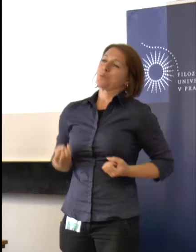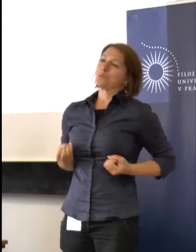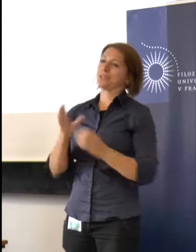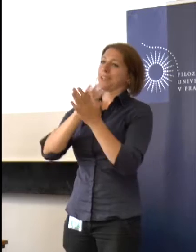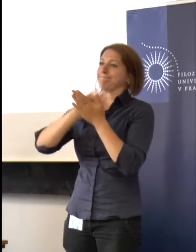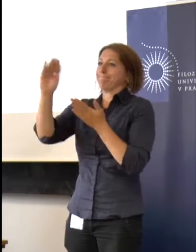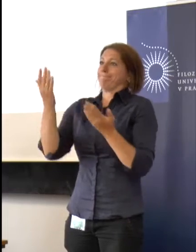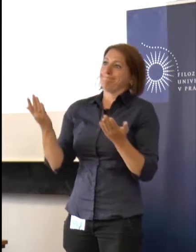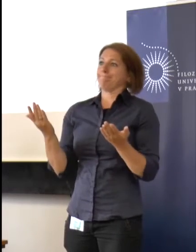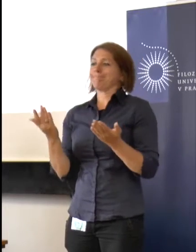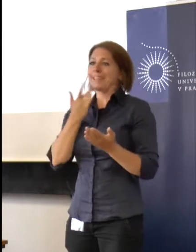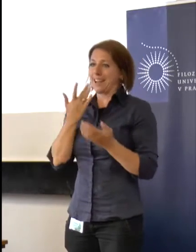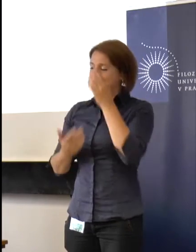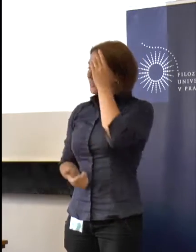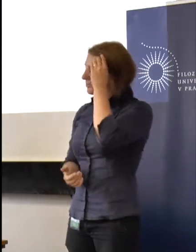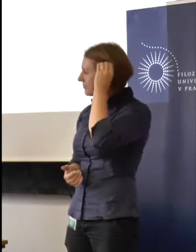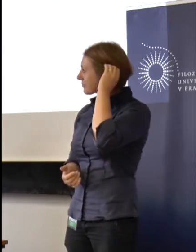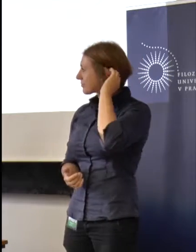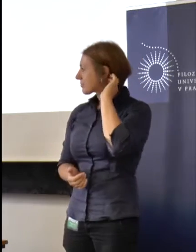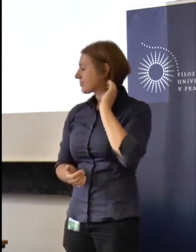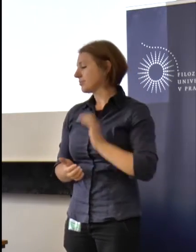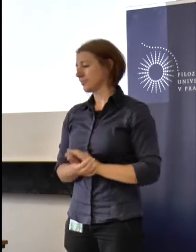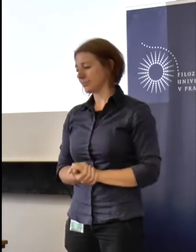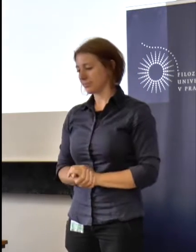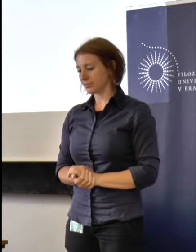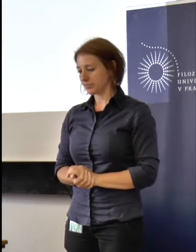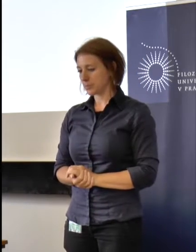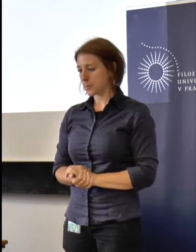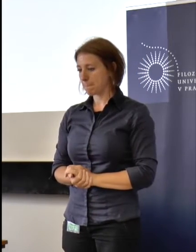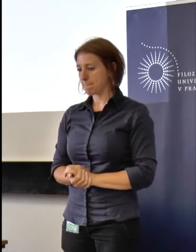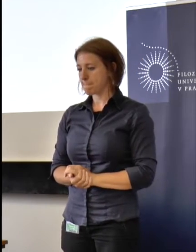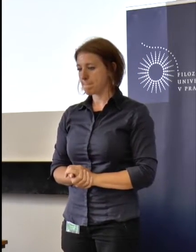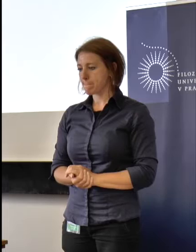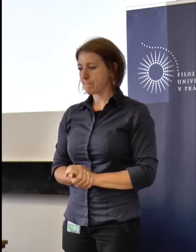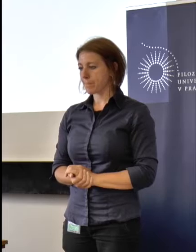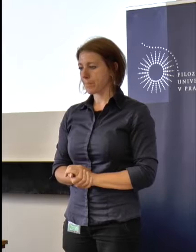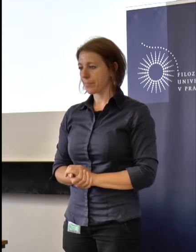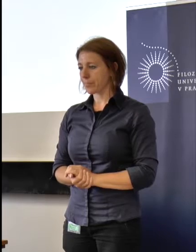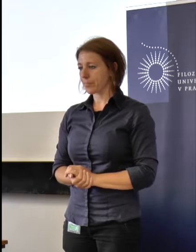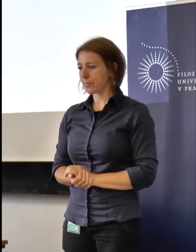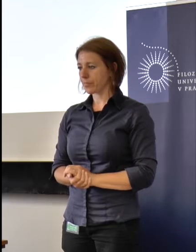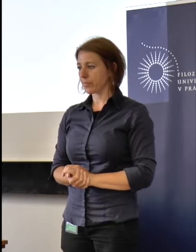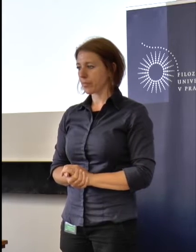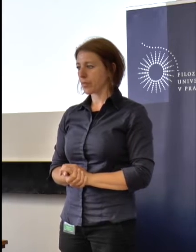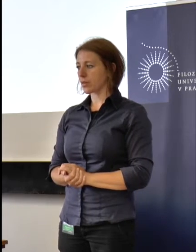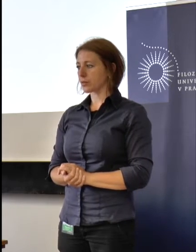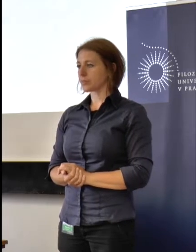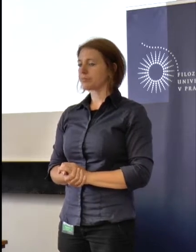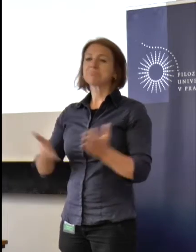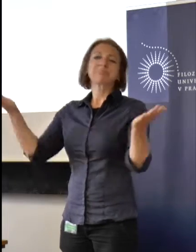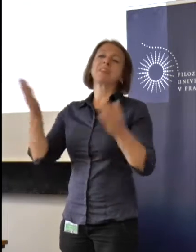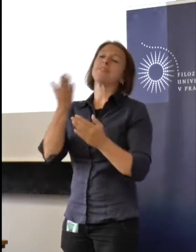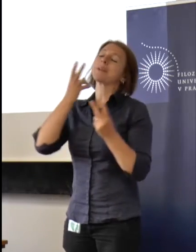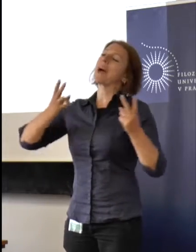So the creation of the world is a marriage of thought and sound. So they go together and